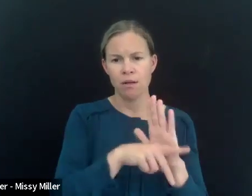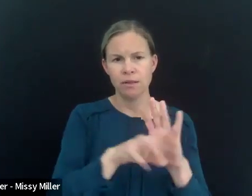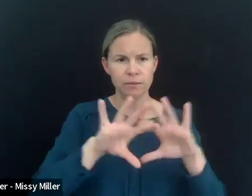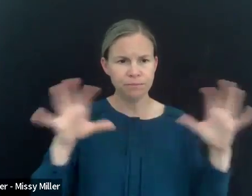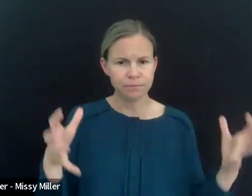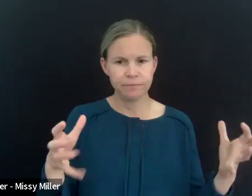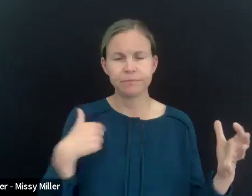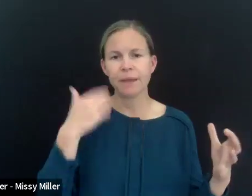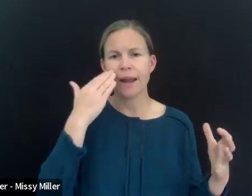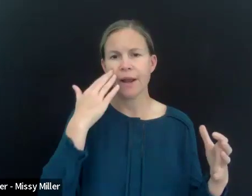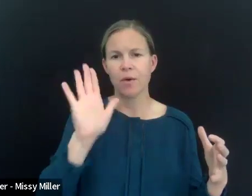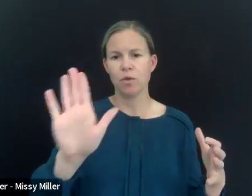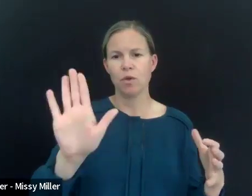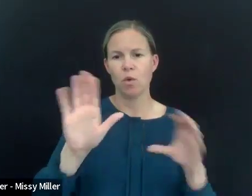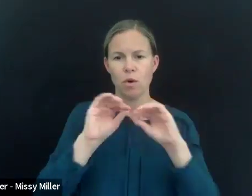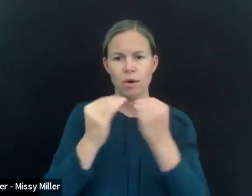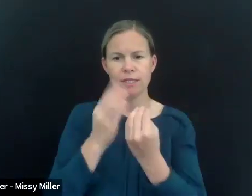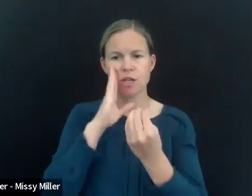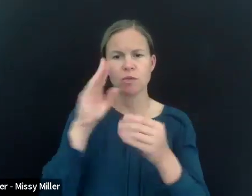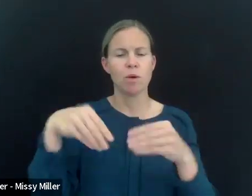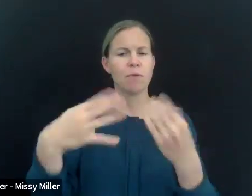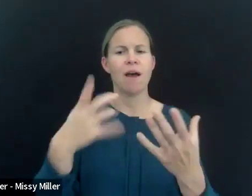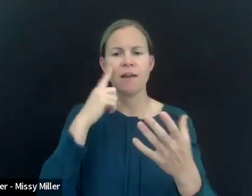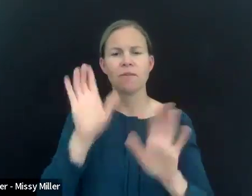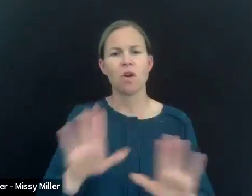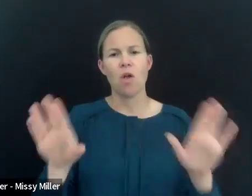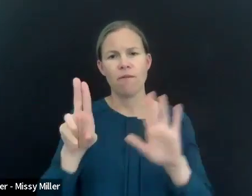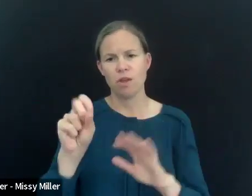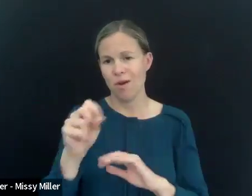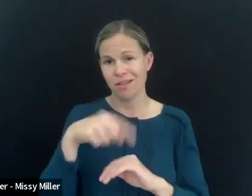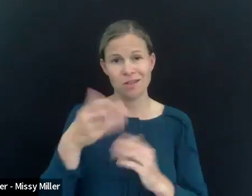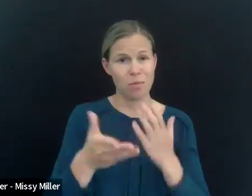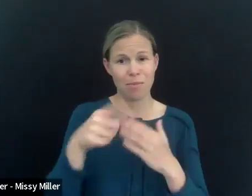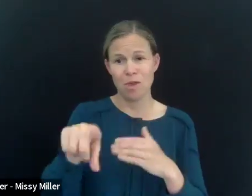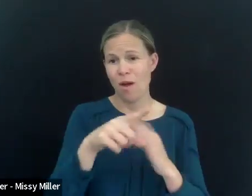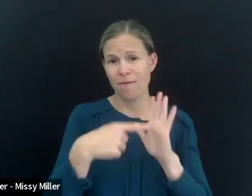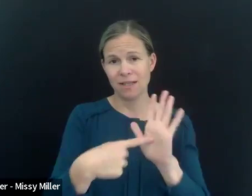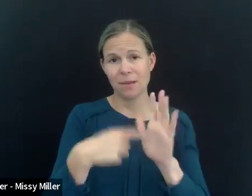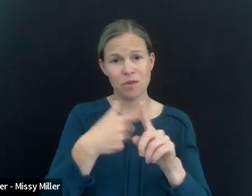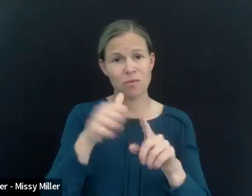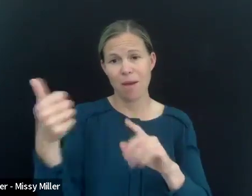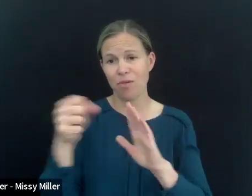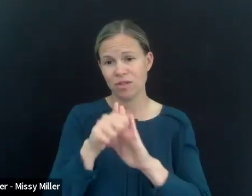technical assistance to folks across the country. So if you have examples from different states, we'd love to hear that.